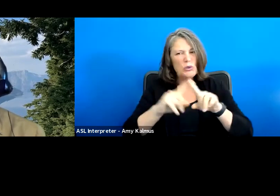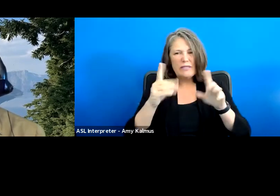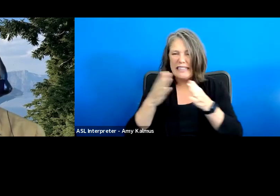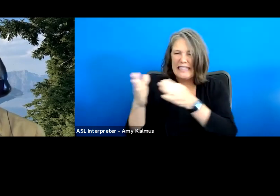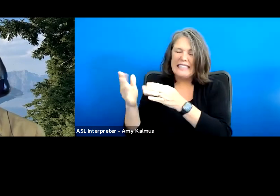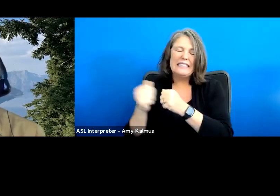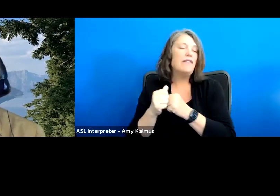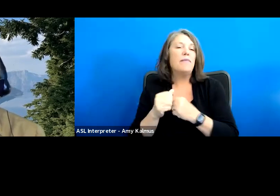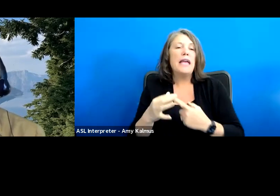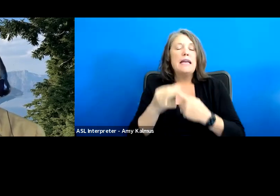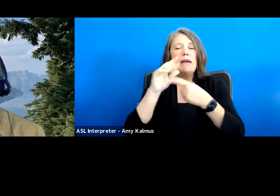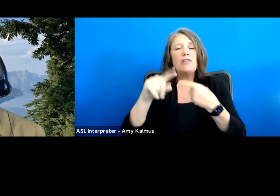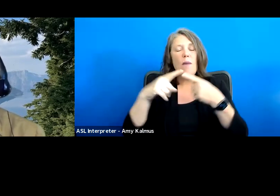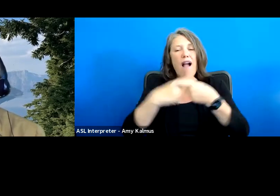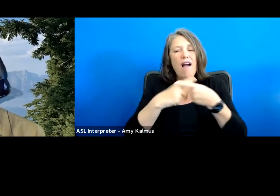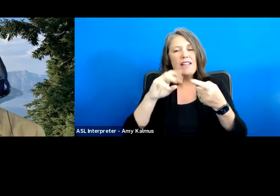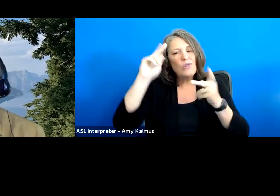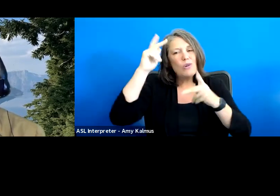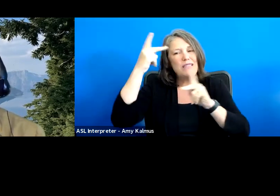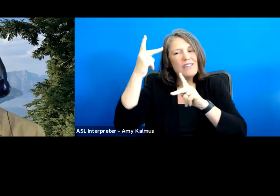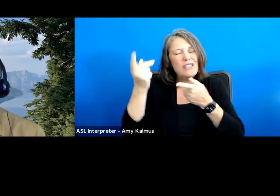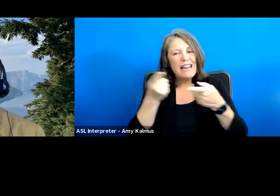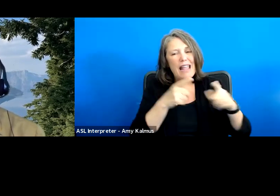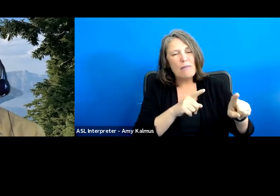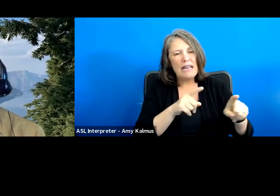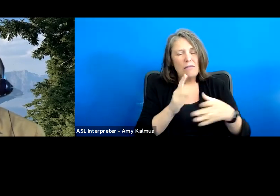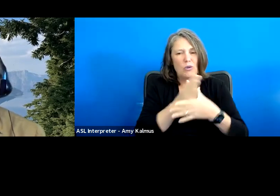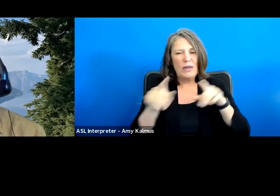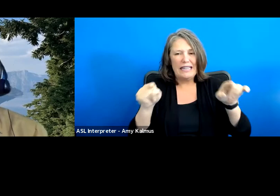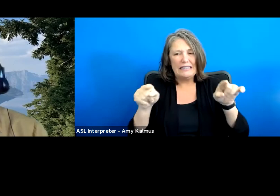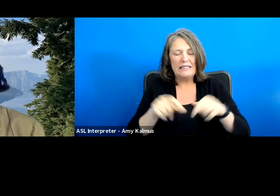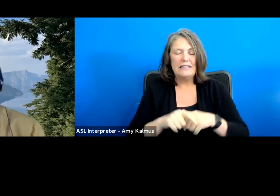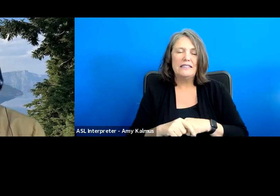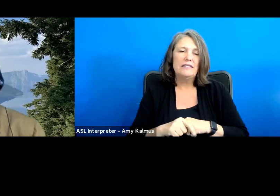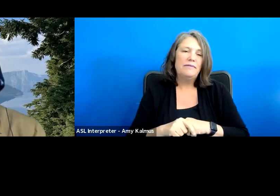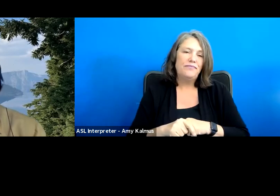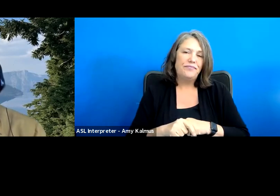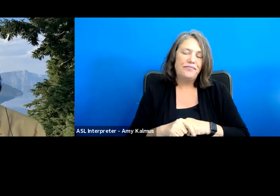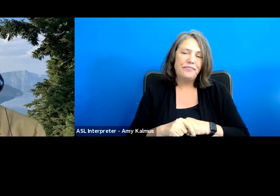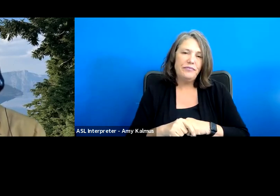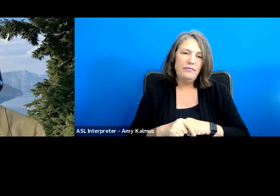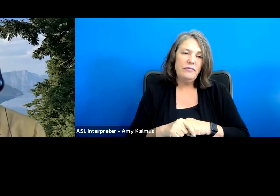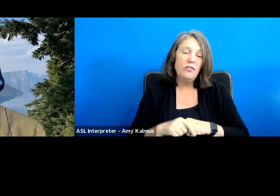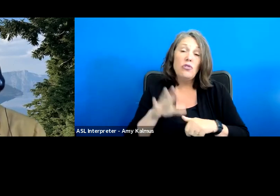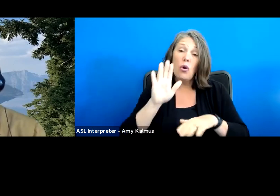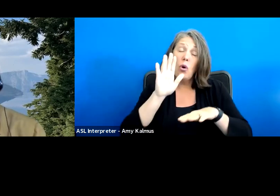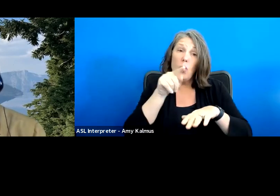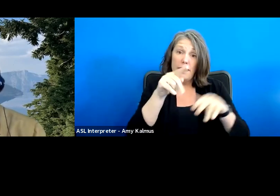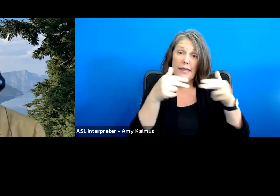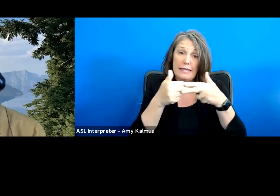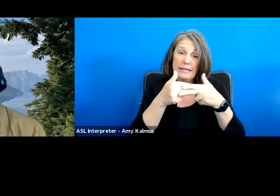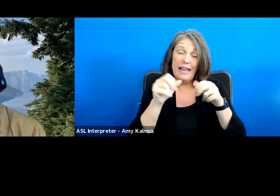especially when there's conflicts or misunderstandings between those things. And on the slide, I have a bunch